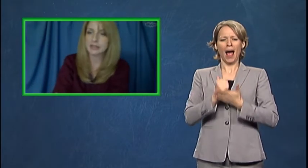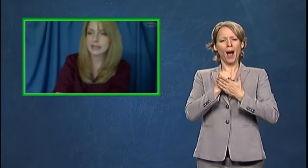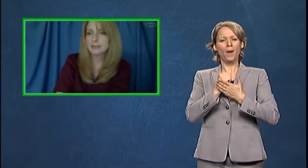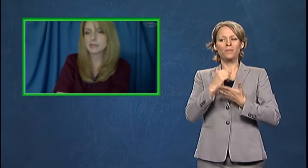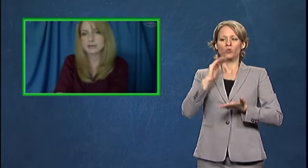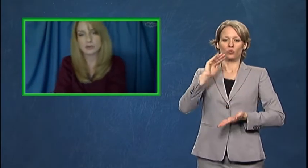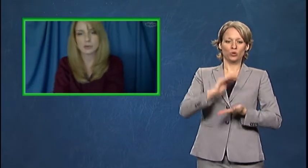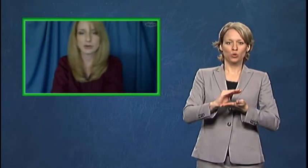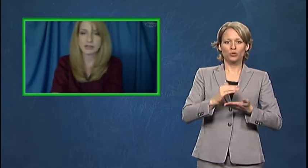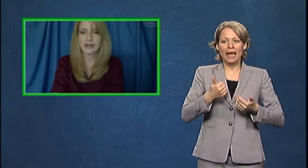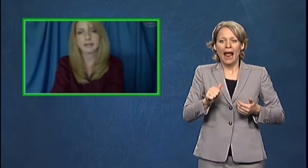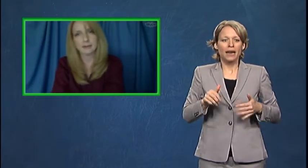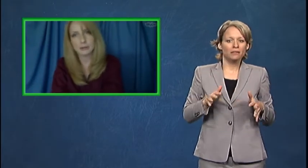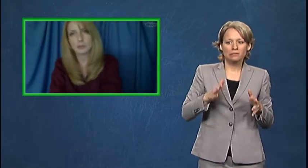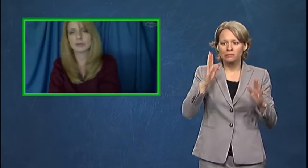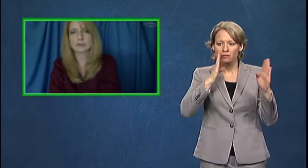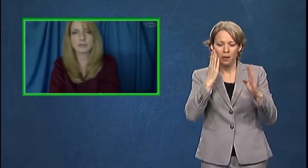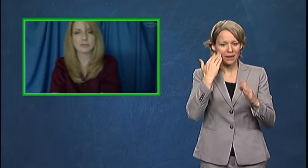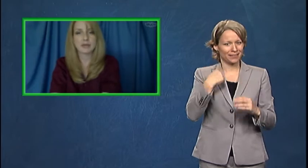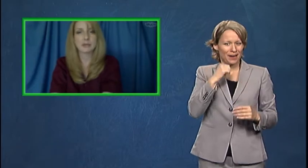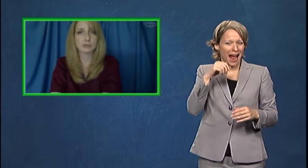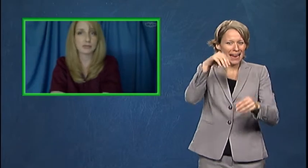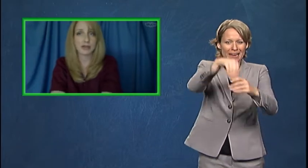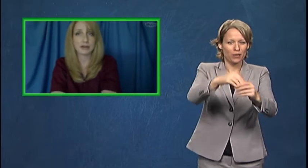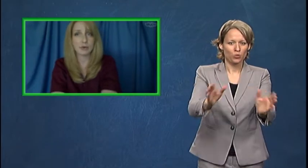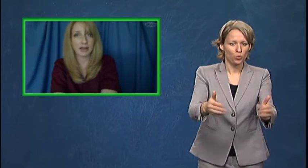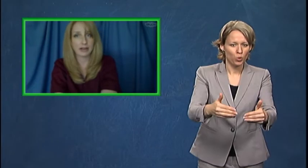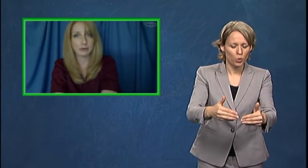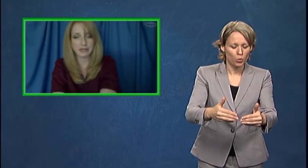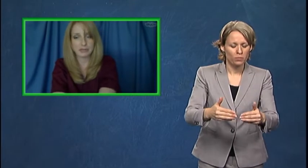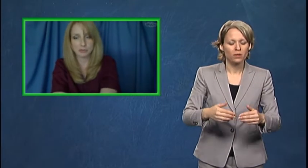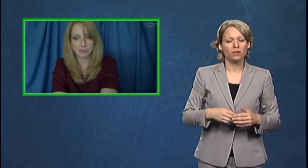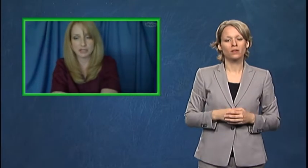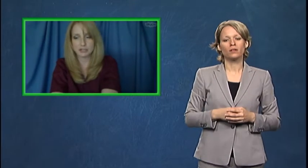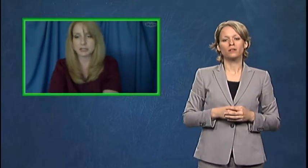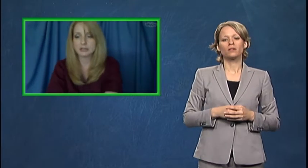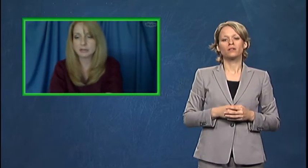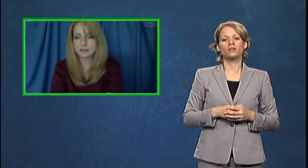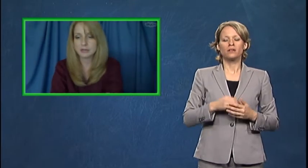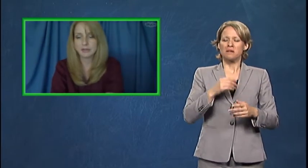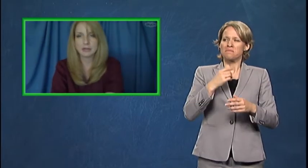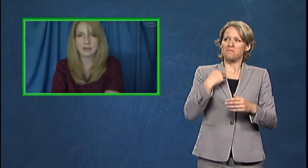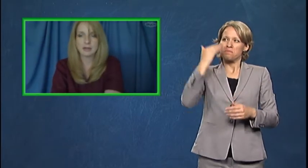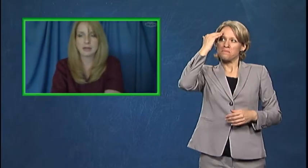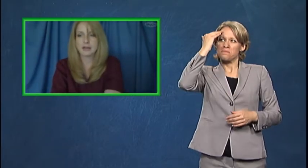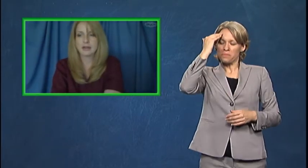thing. And it keeps the interpreter in that loop to be able to provide a more accurate interpretation.